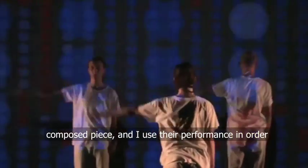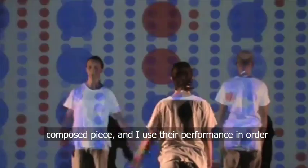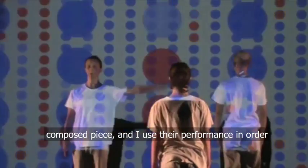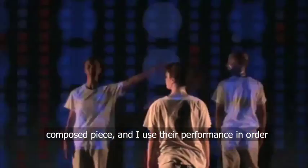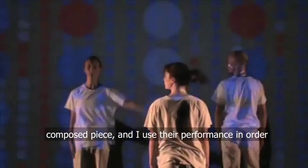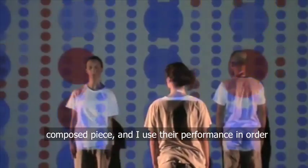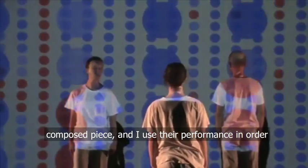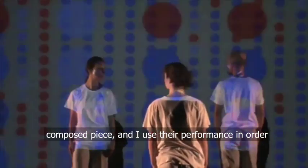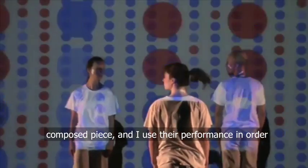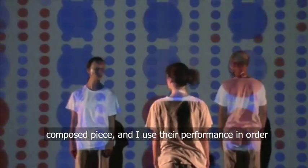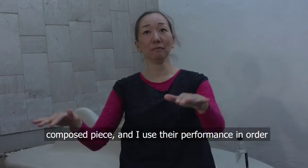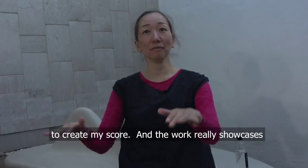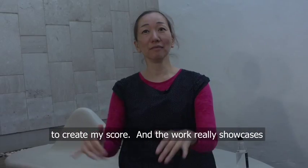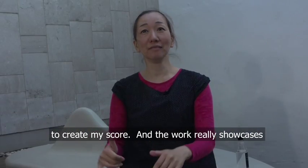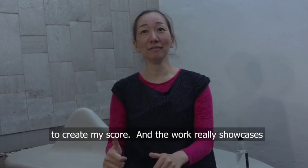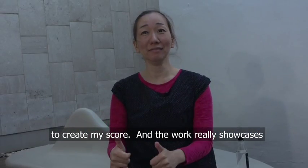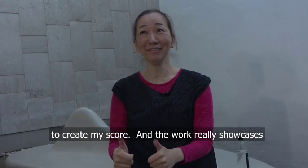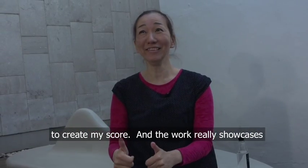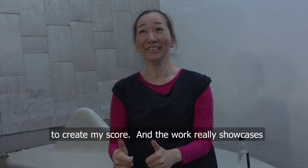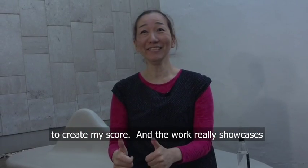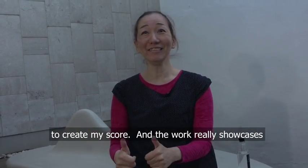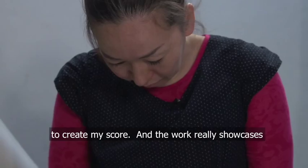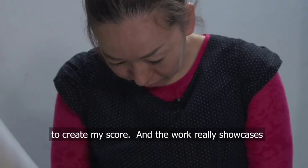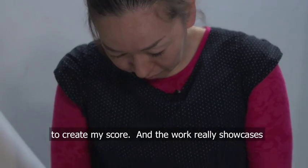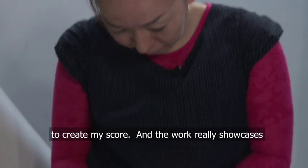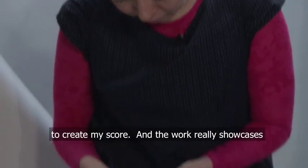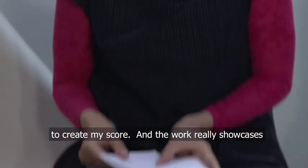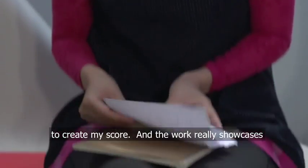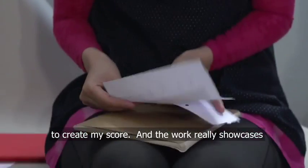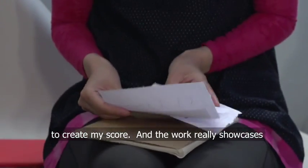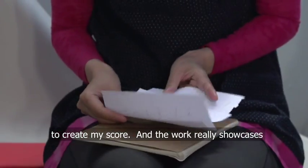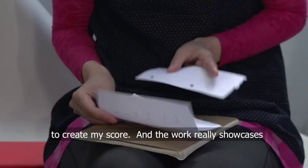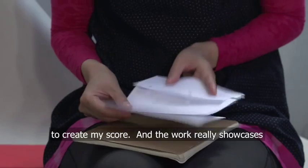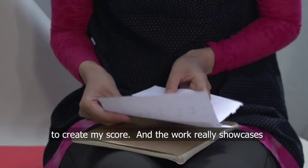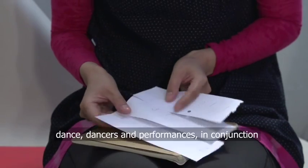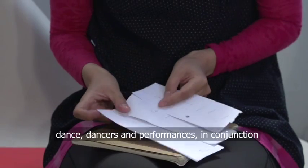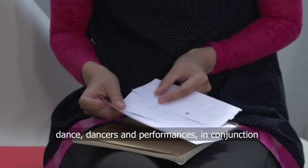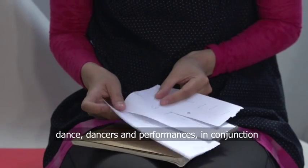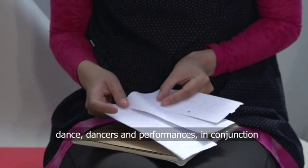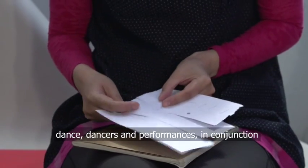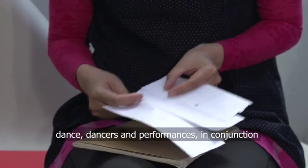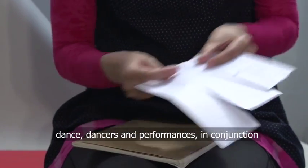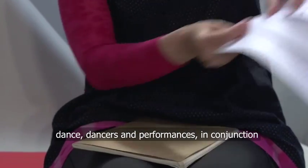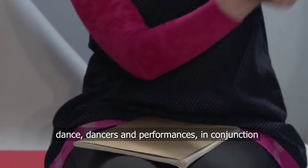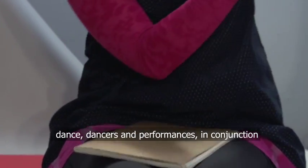I use their performance in order to create my score. And the work really showcases dancers and